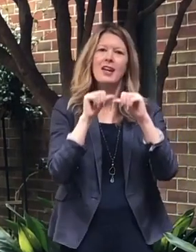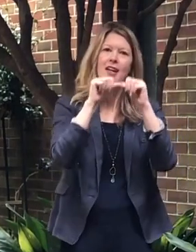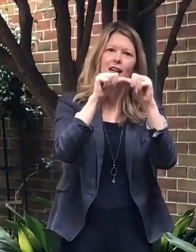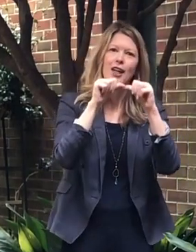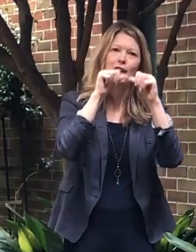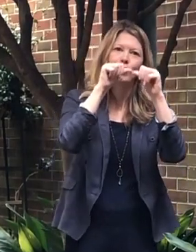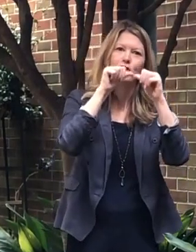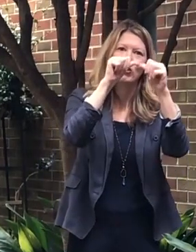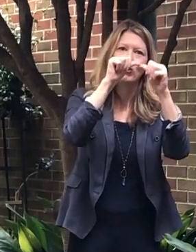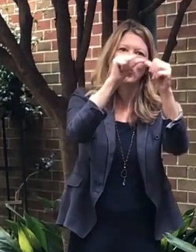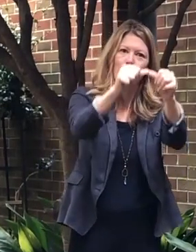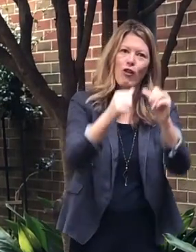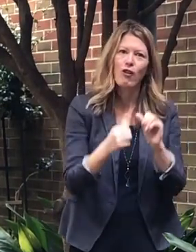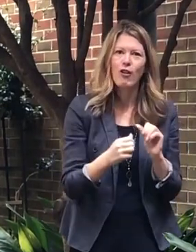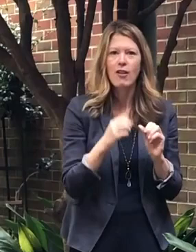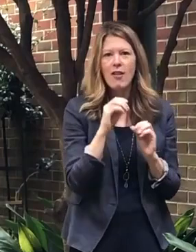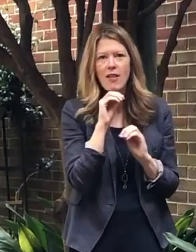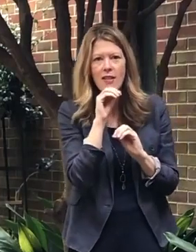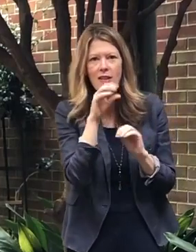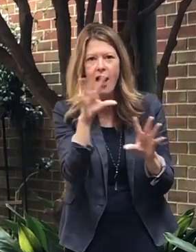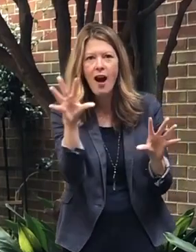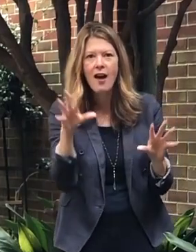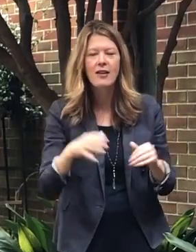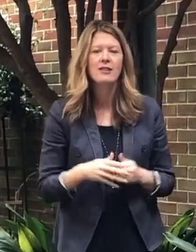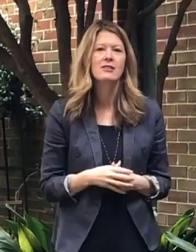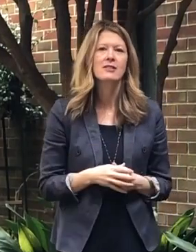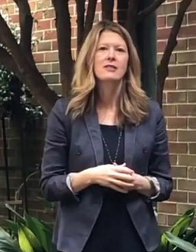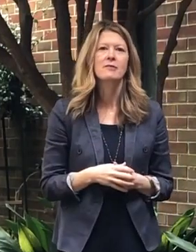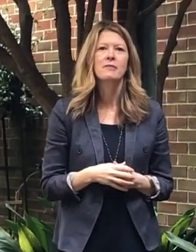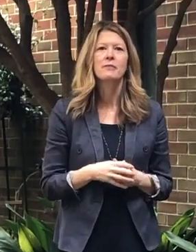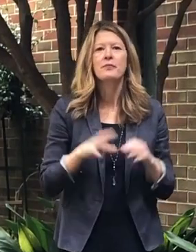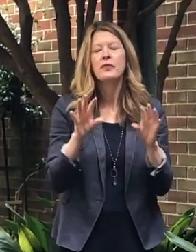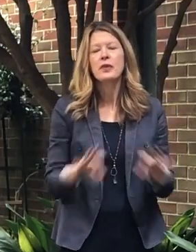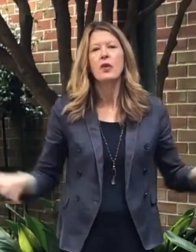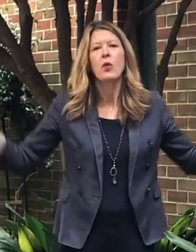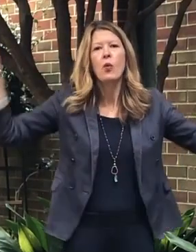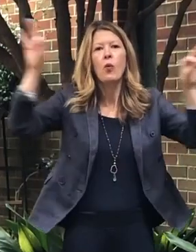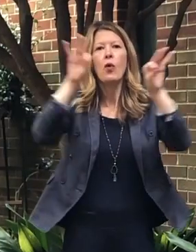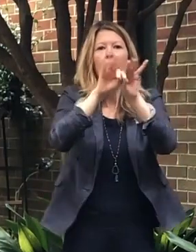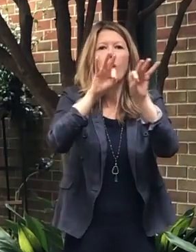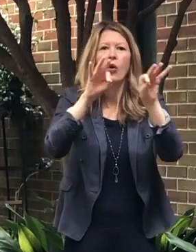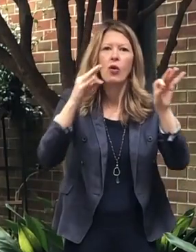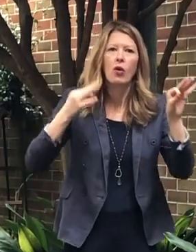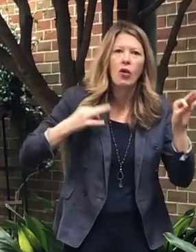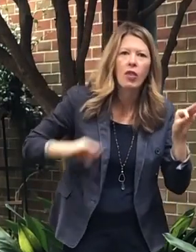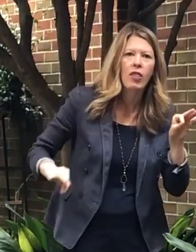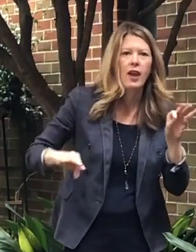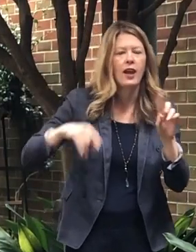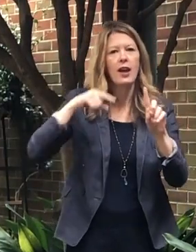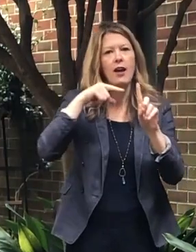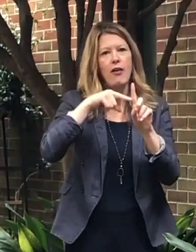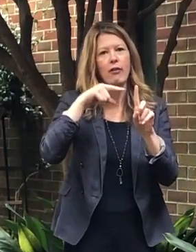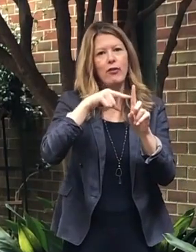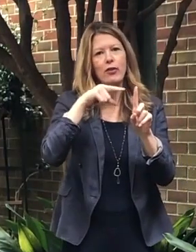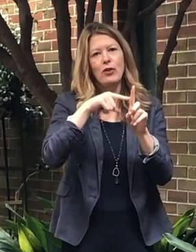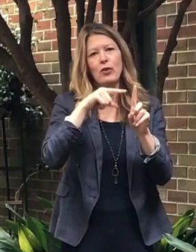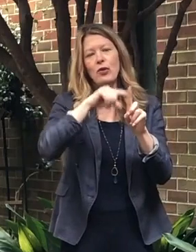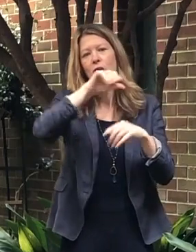eternal light. Worthy are you